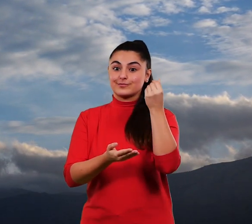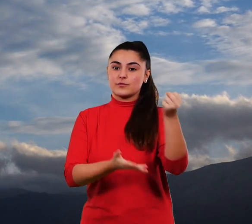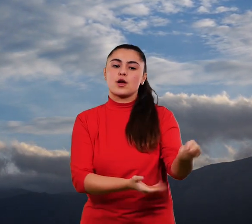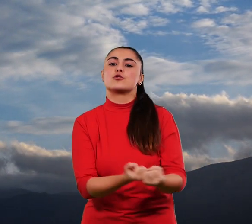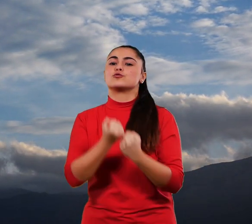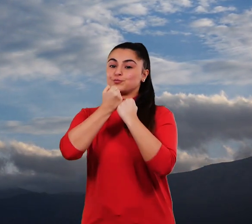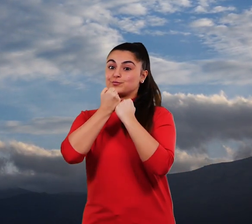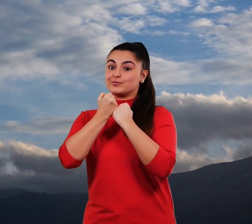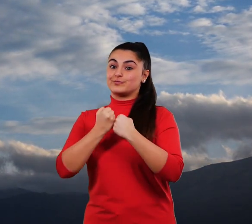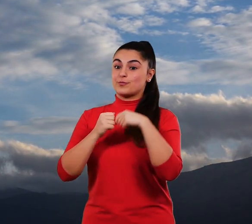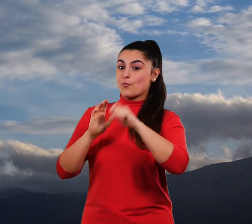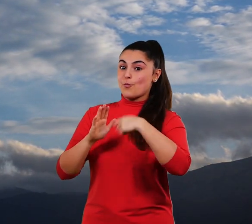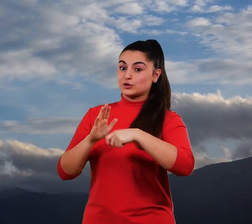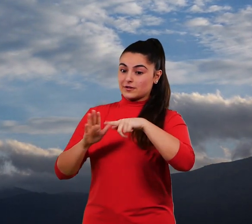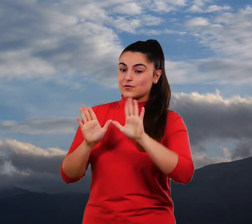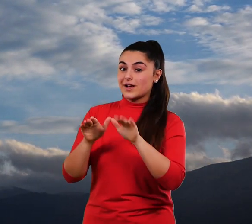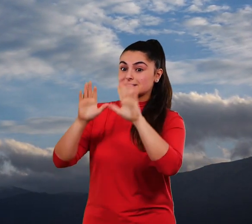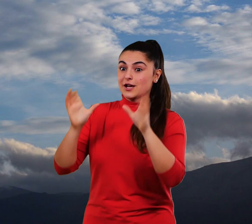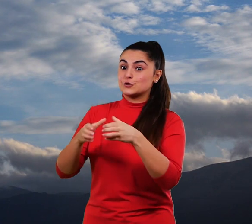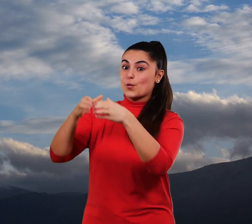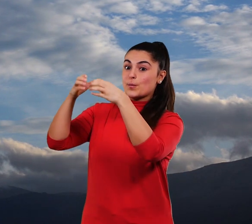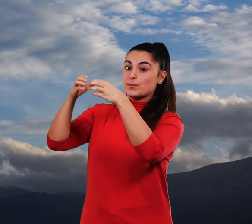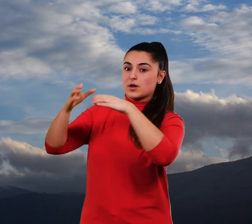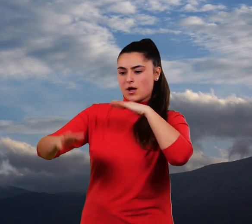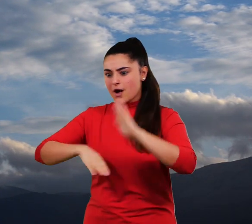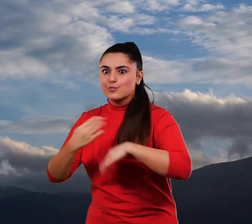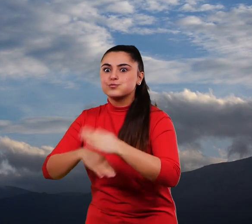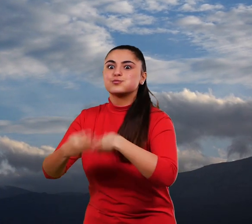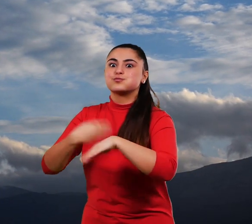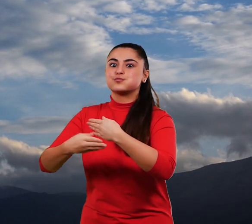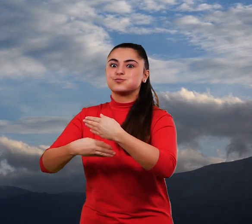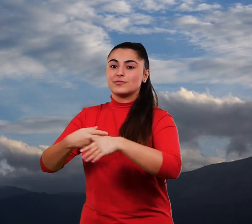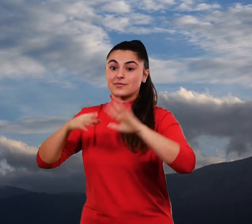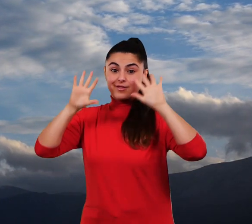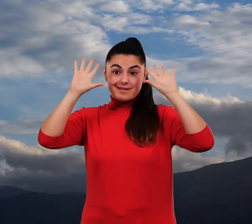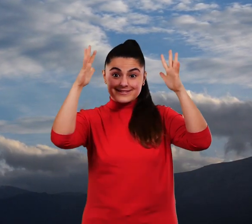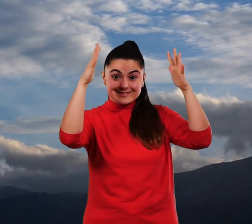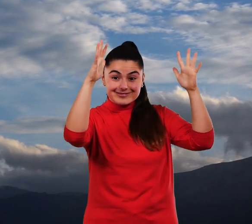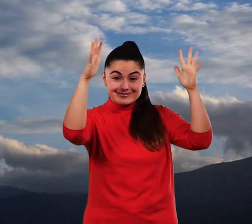for the implementation for the EuroMed, The Flying Classroom project.